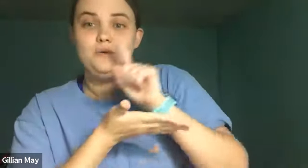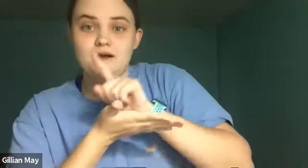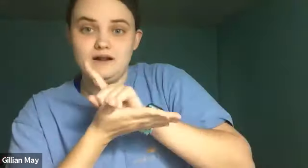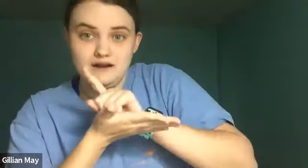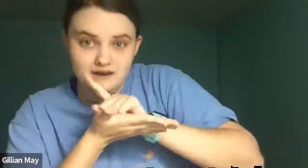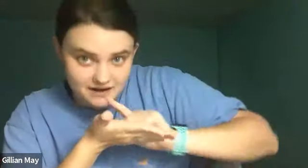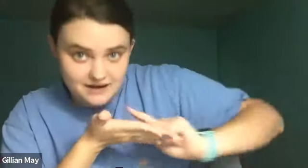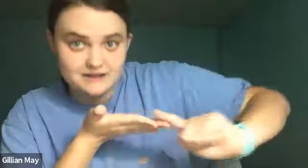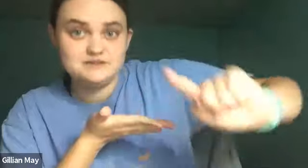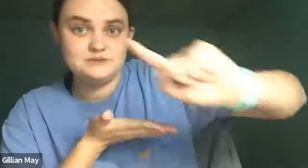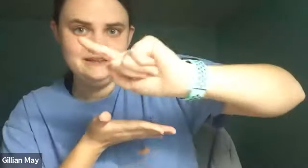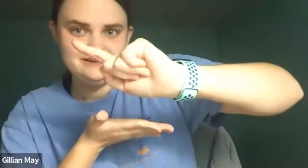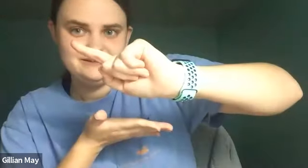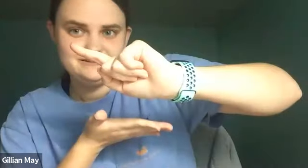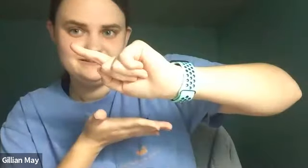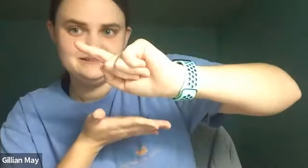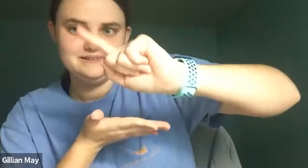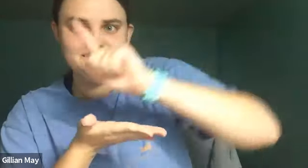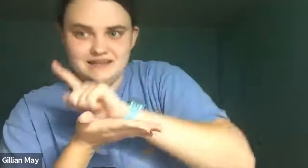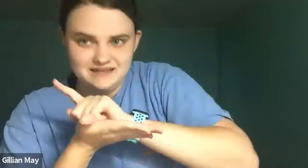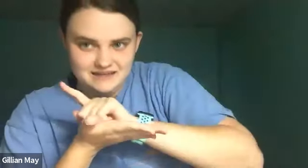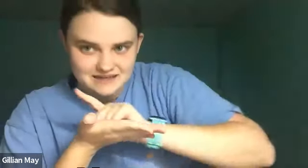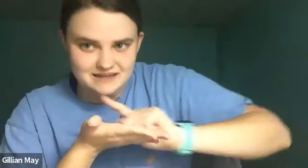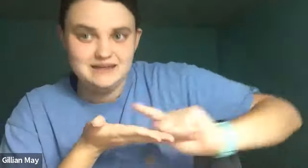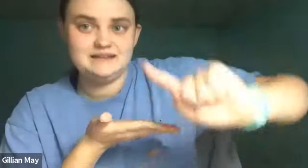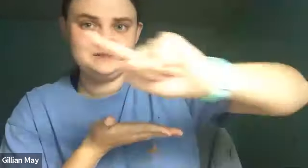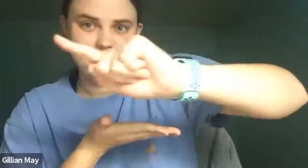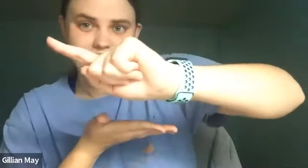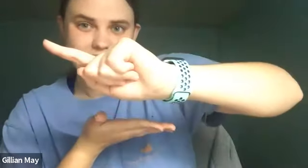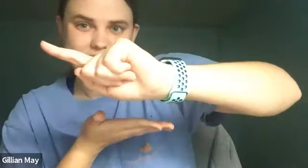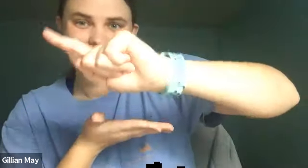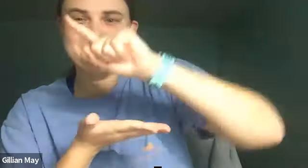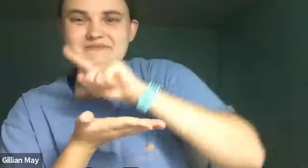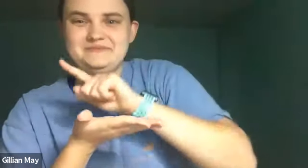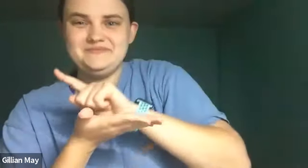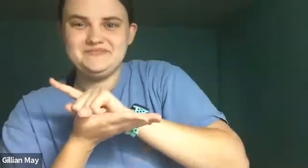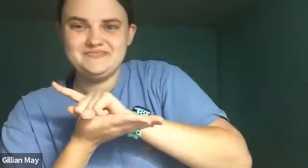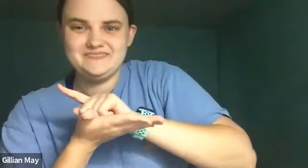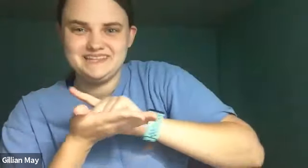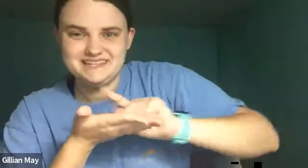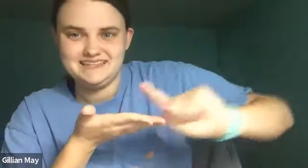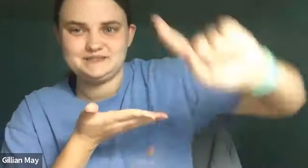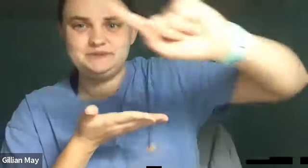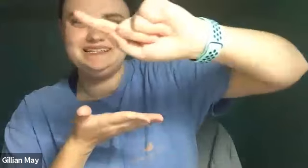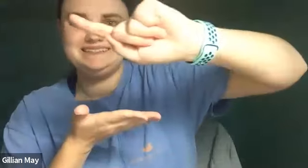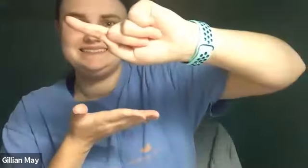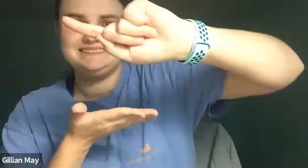So next week, next month, next